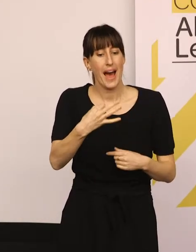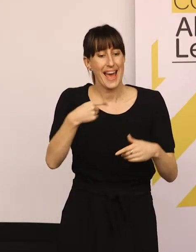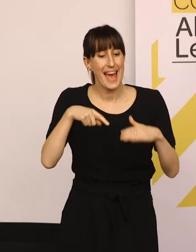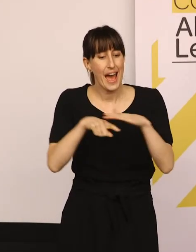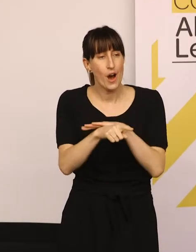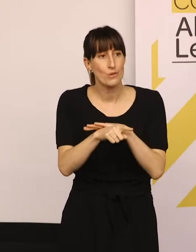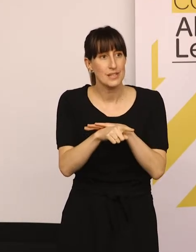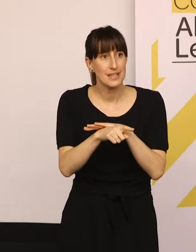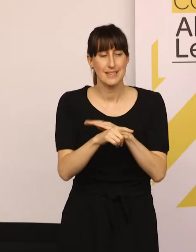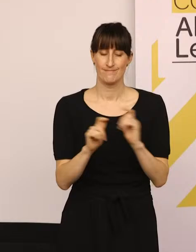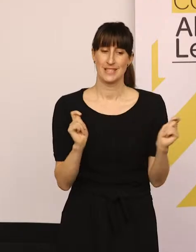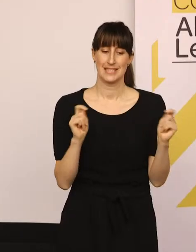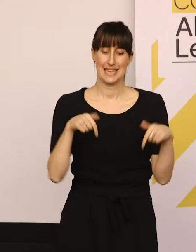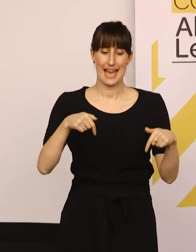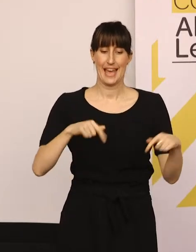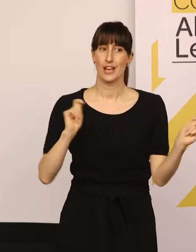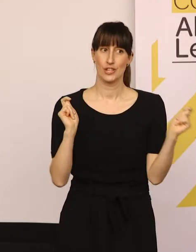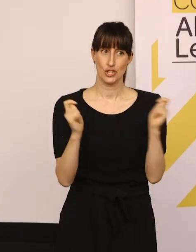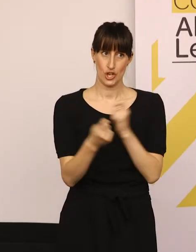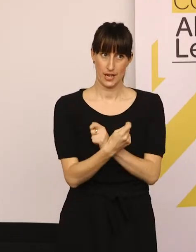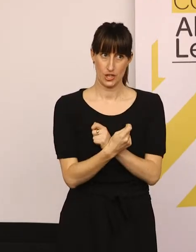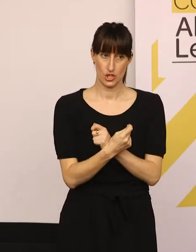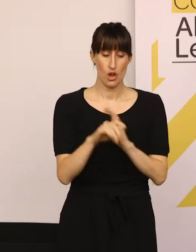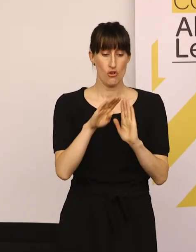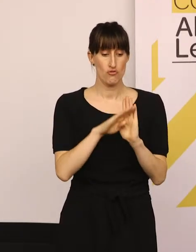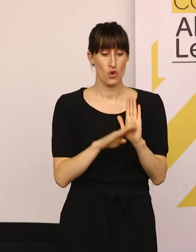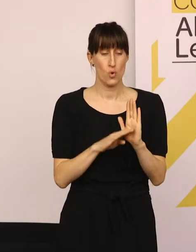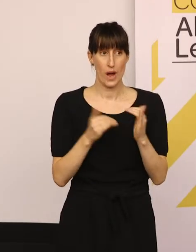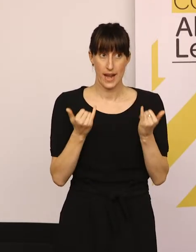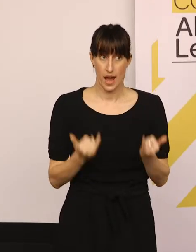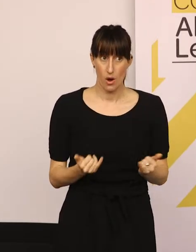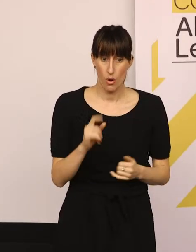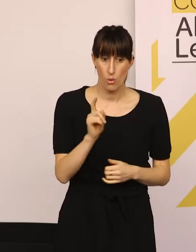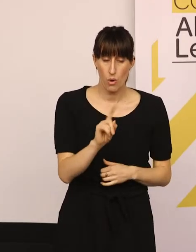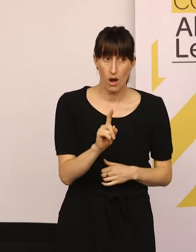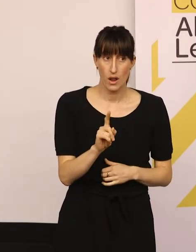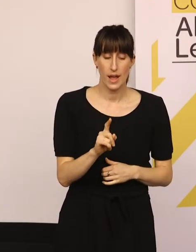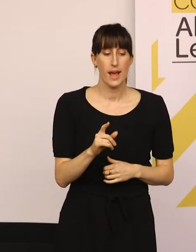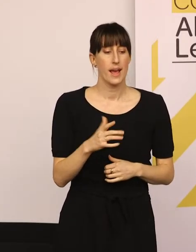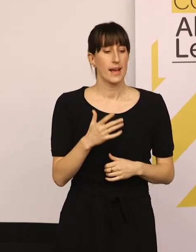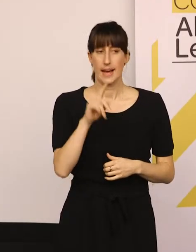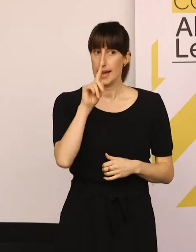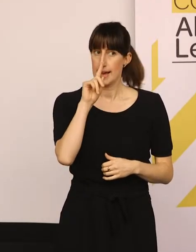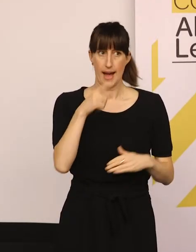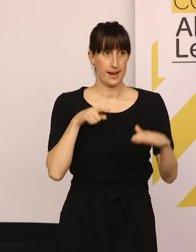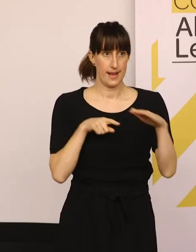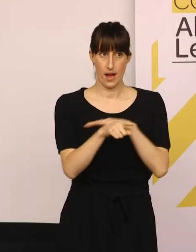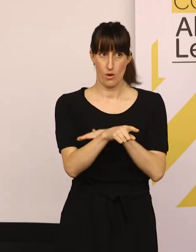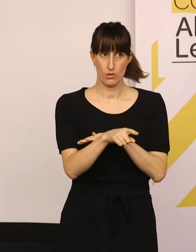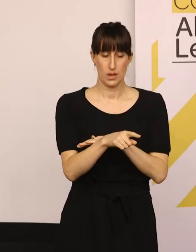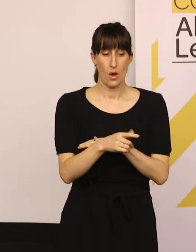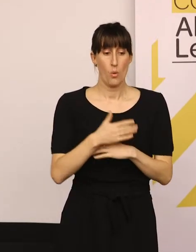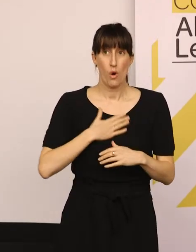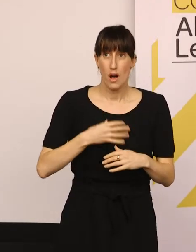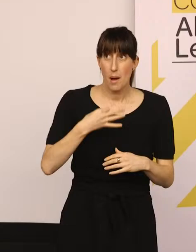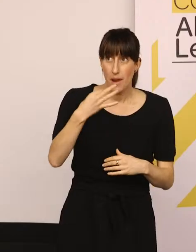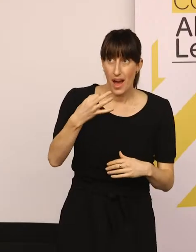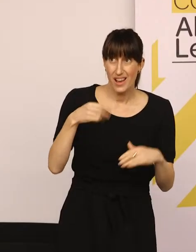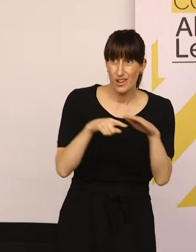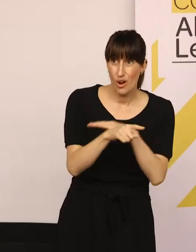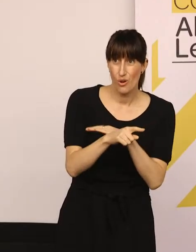will actually no longer be permitted to apply for exemptions to attend funerals and